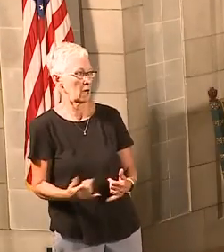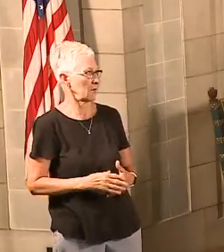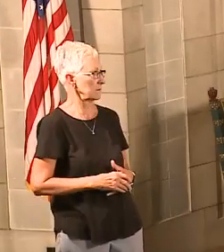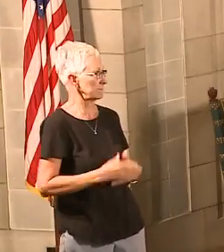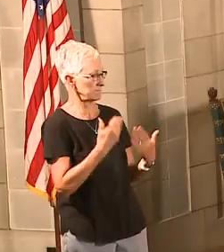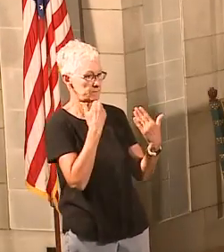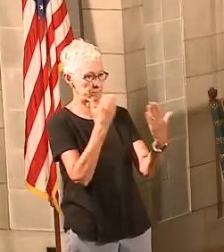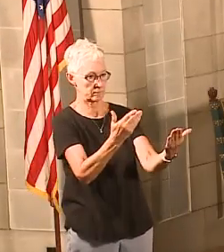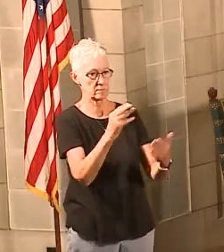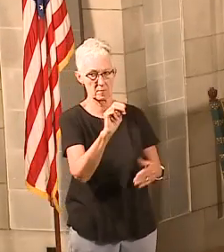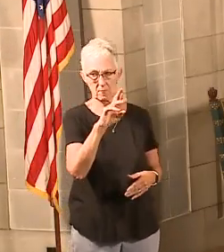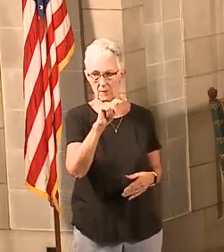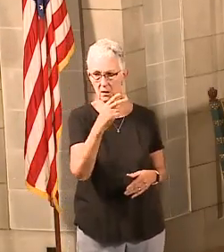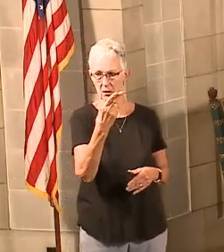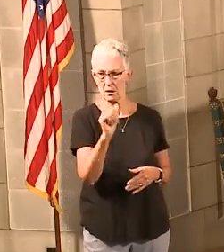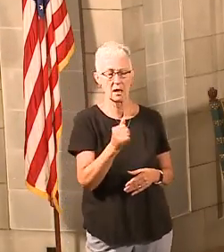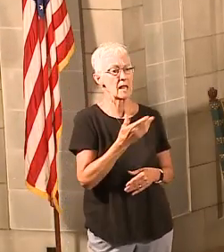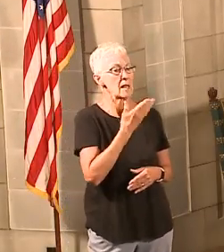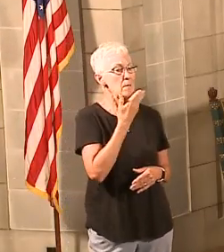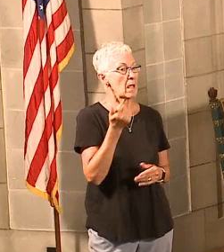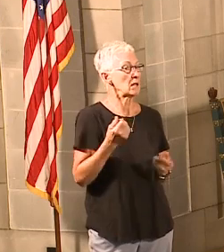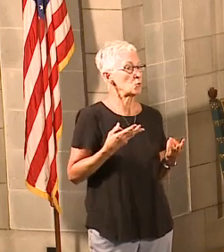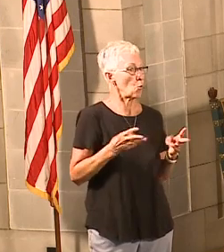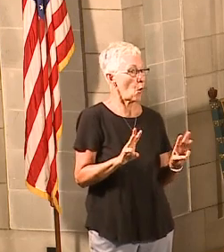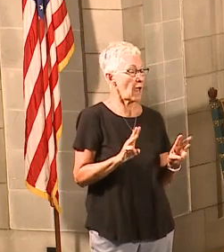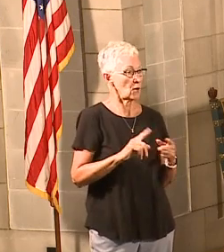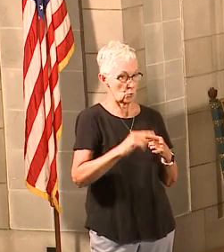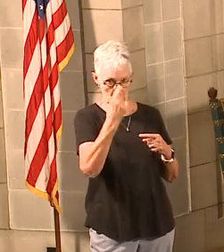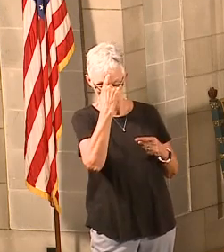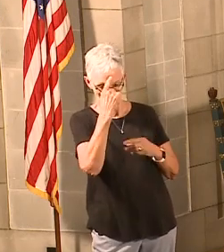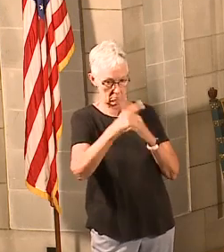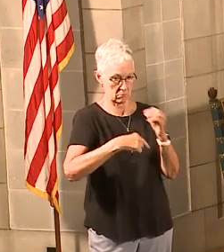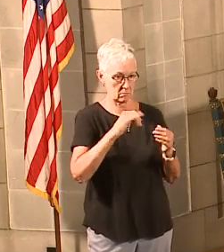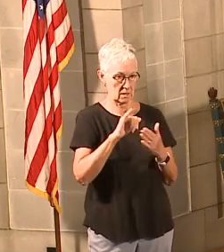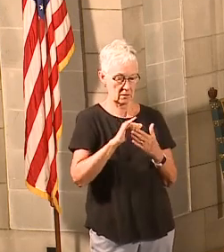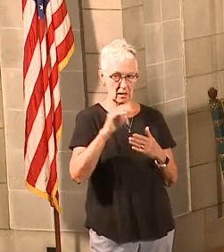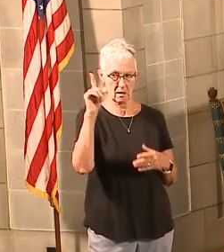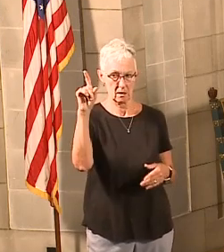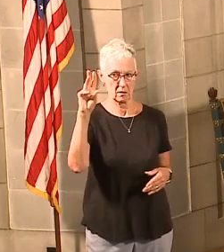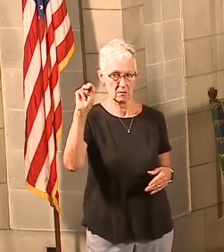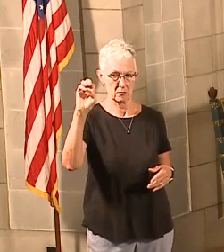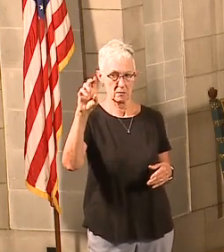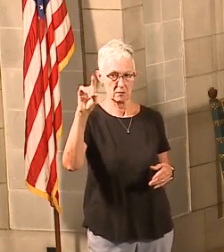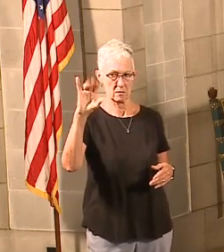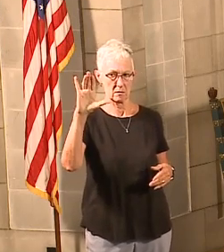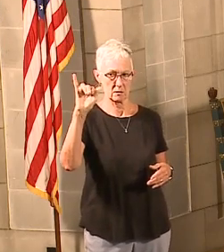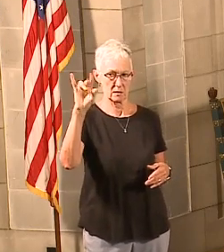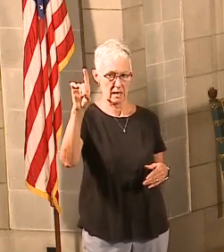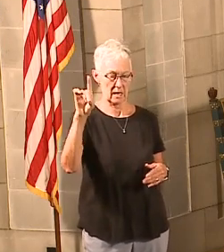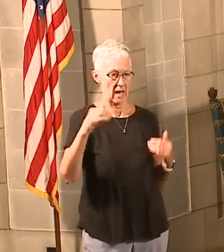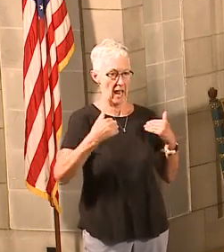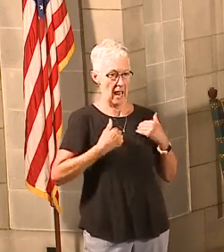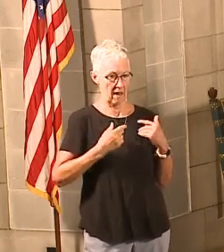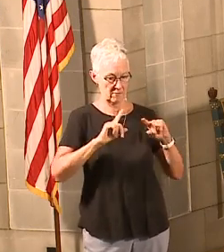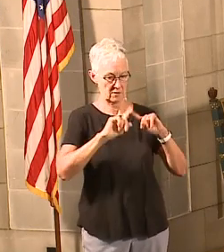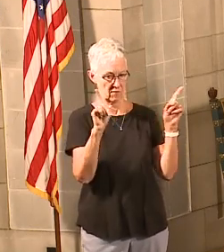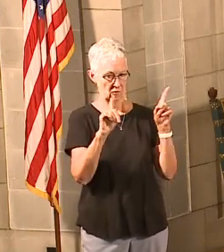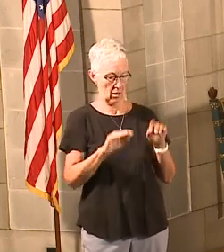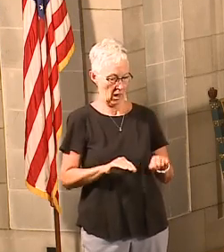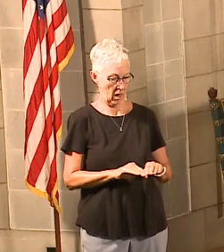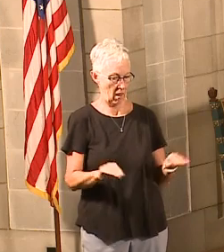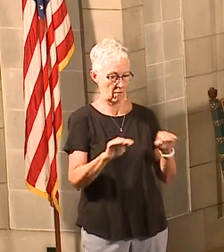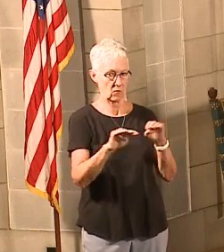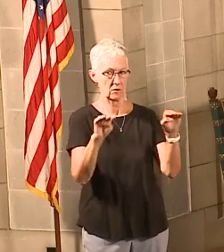Thanks, Martha. So I think the best way to look at this is that Medicaid has multiple programs with multiple benefit offerings depending on